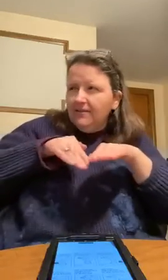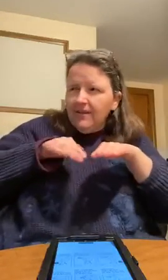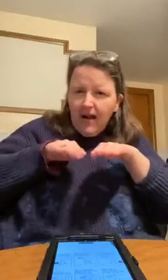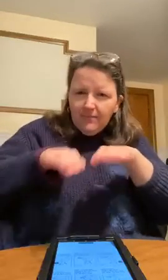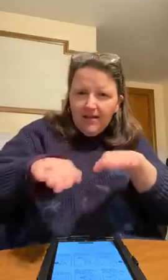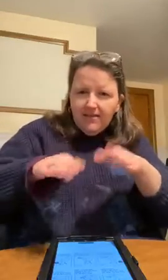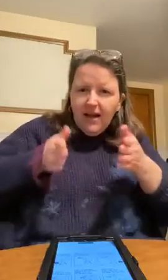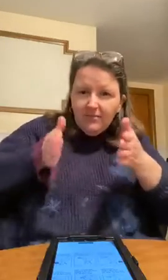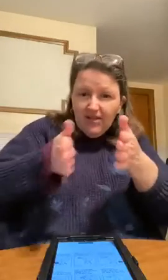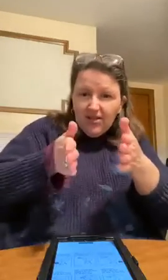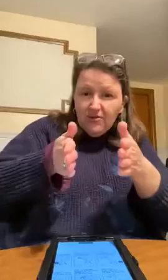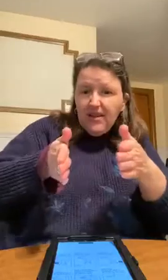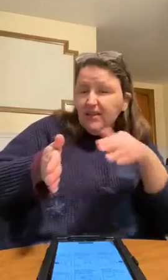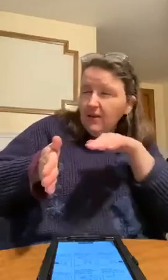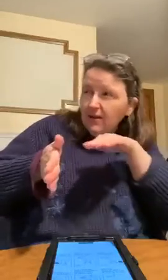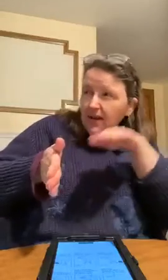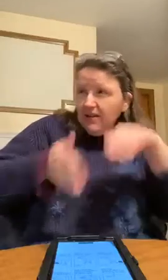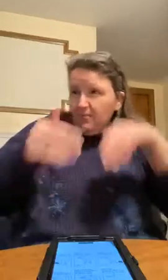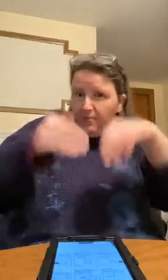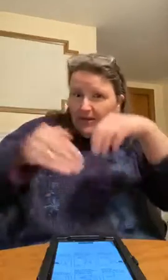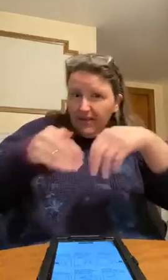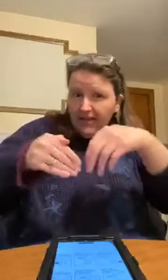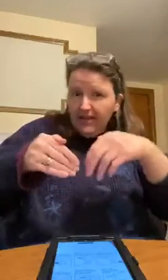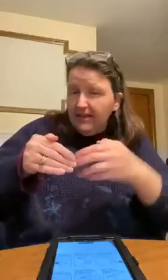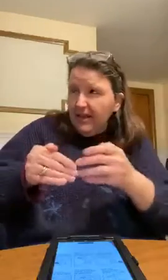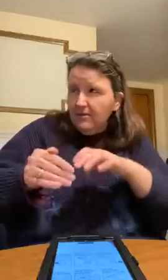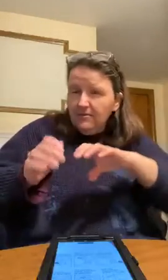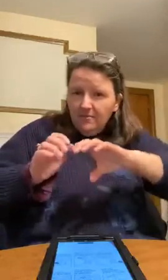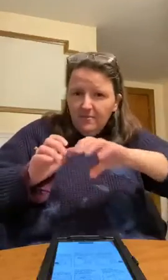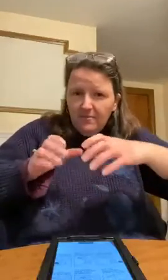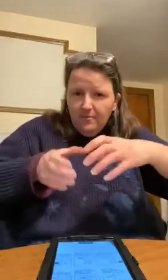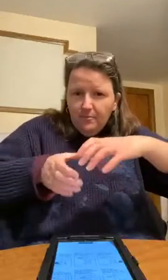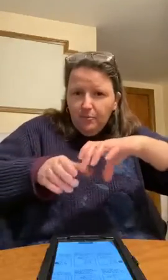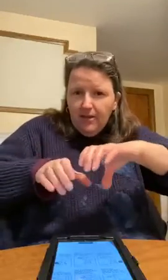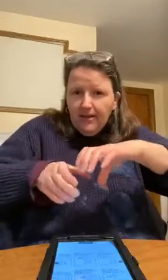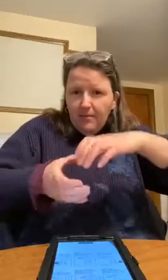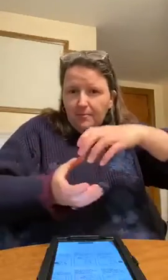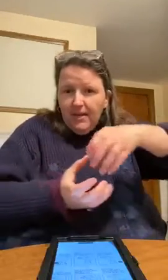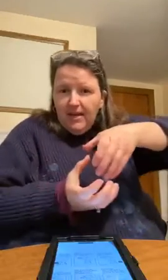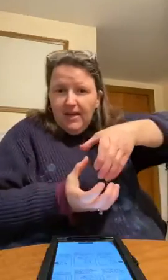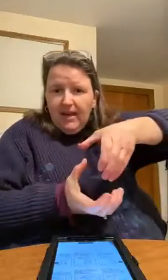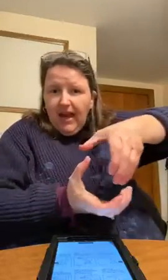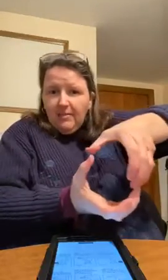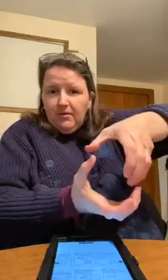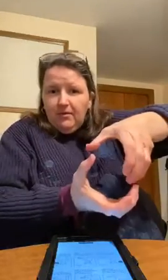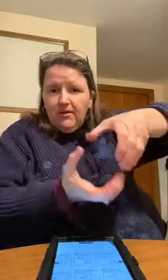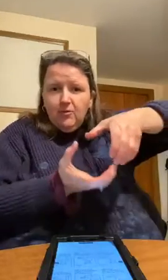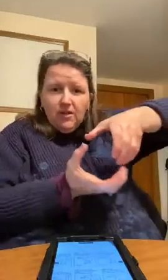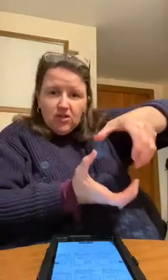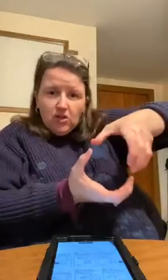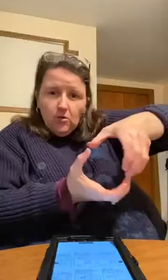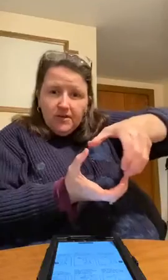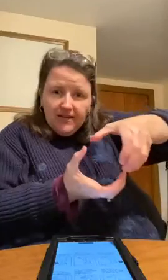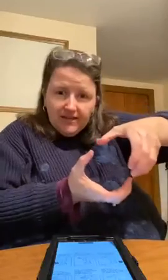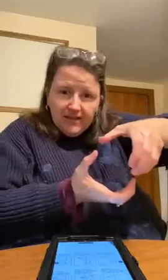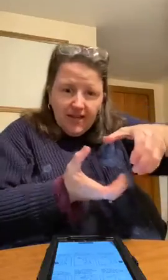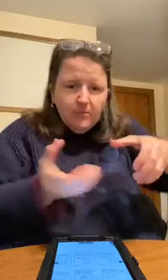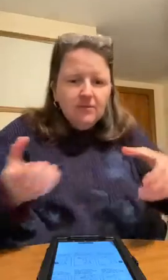on my street, they were kind of building in, and they were putting in a big cable, and you want to show the size of the cable or